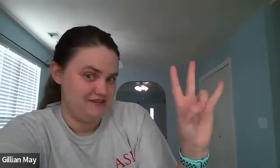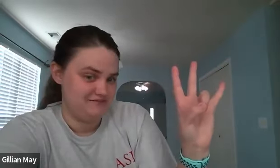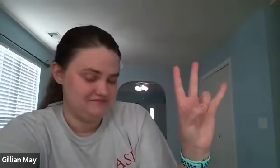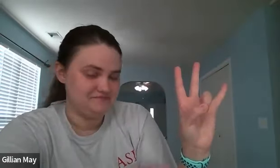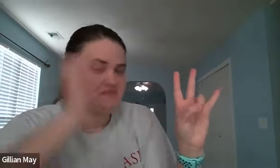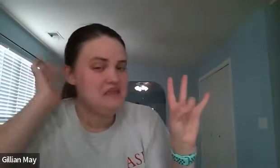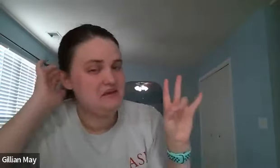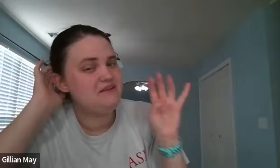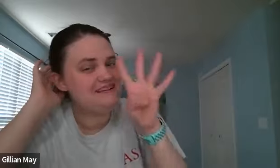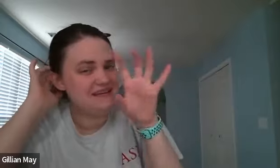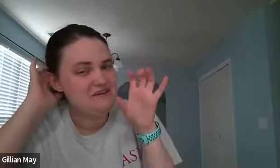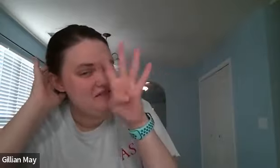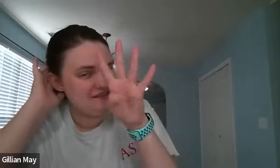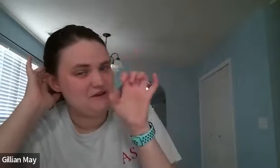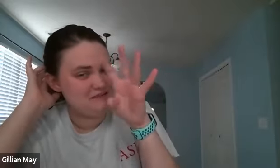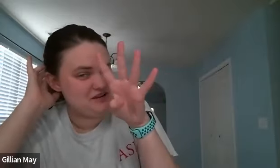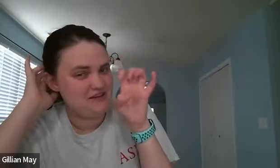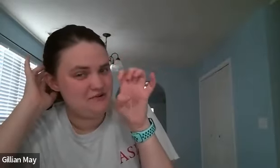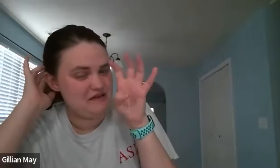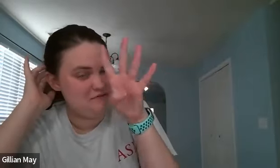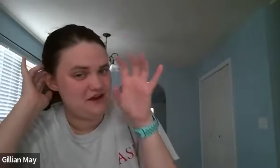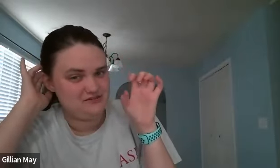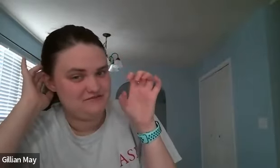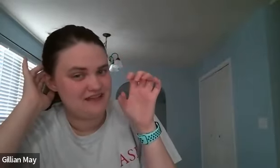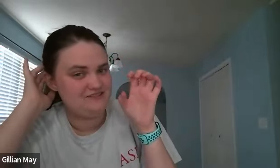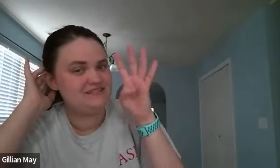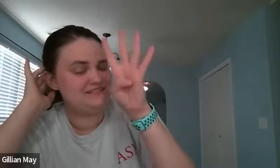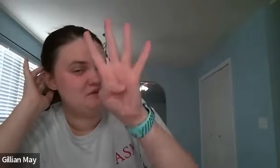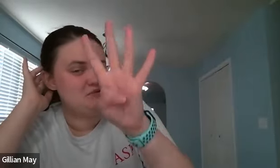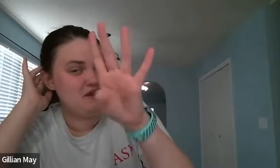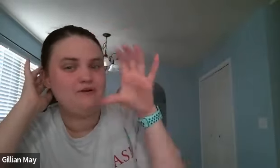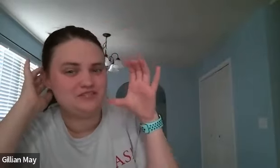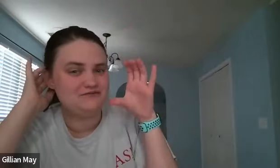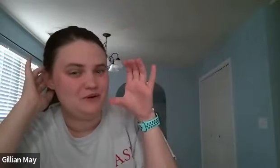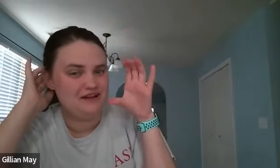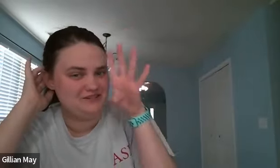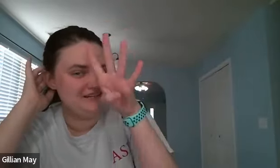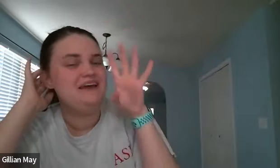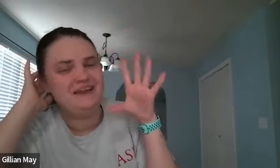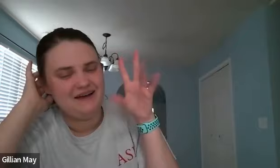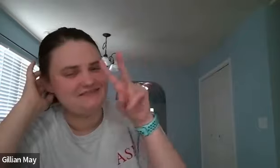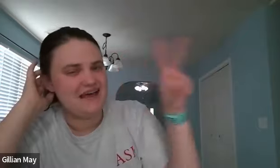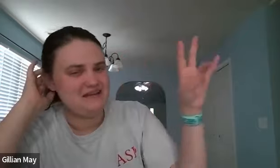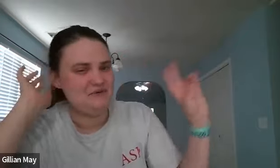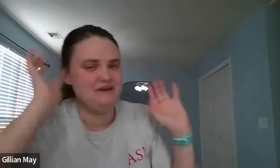427. I realized that that's why I kept trying to go with that 400 faster, is because some people think, oh, it's just 400. I was adding more.